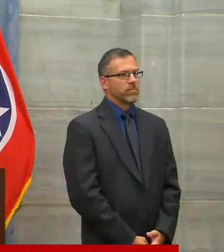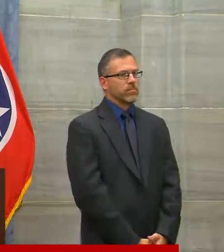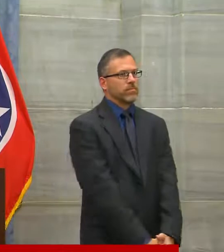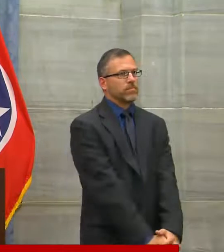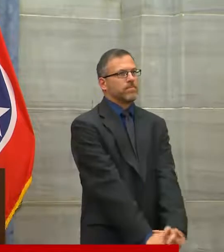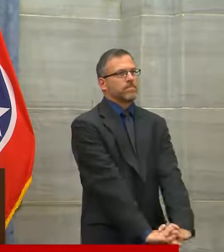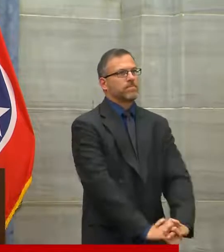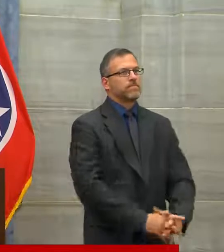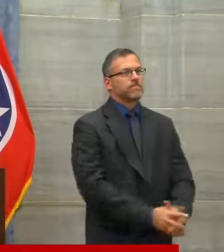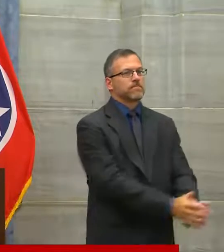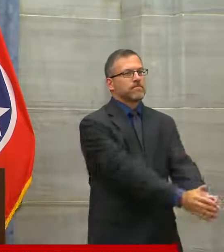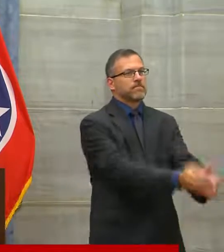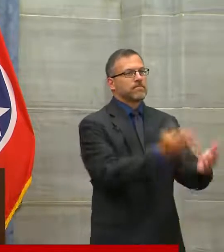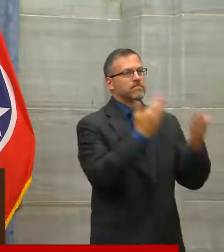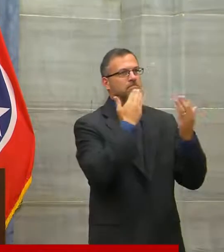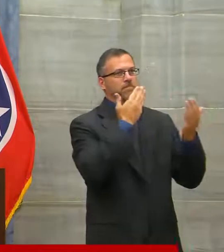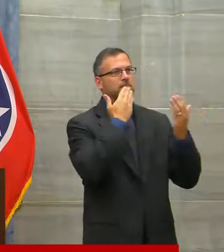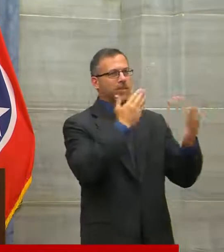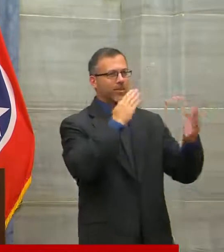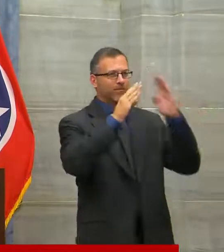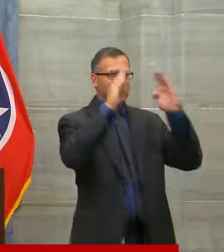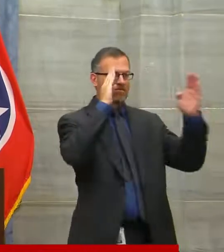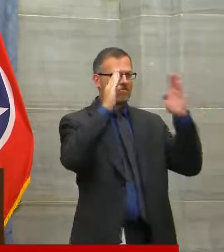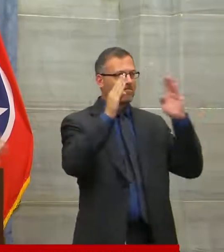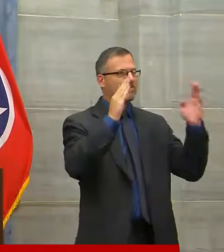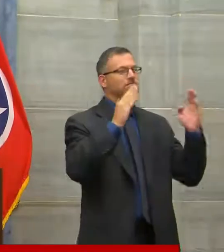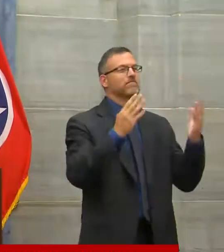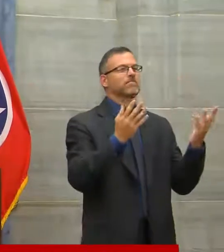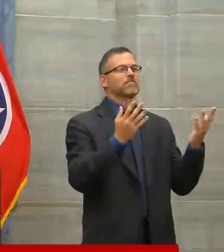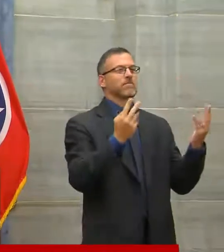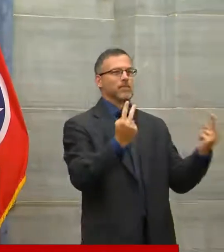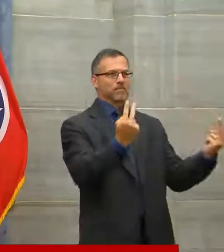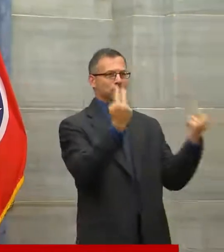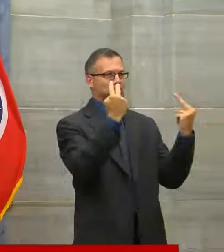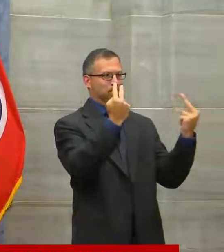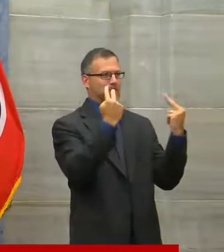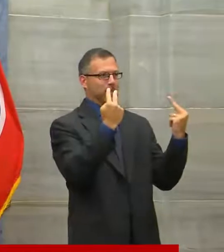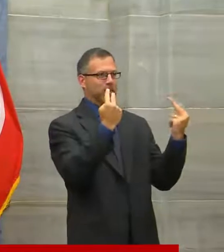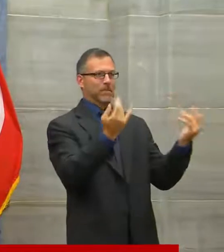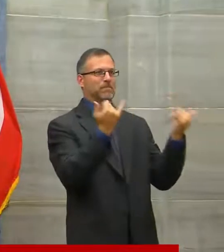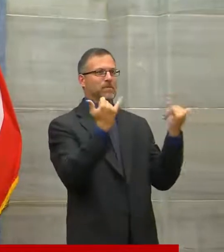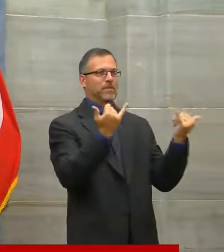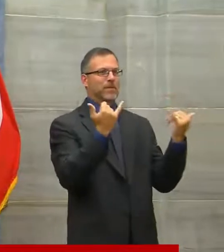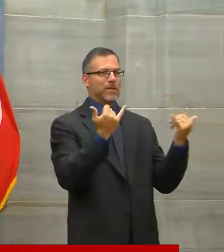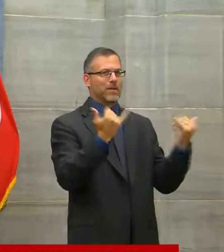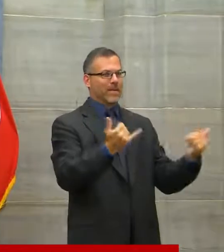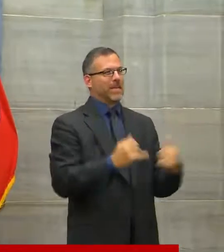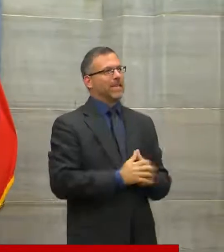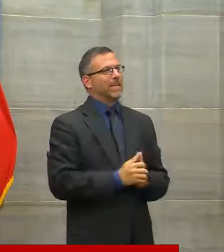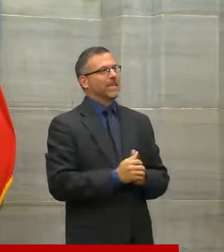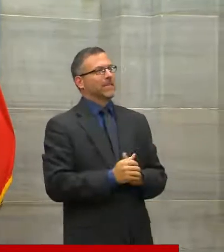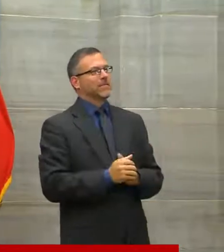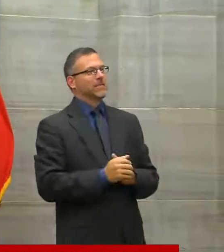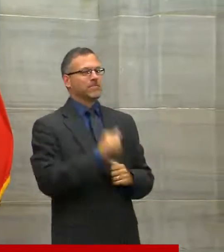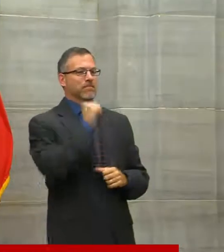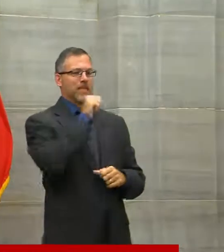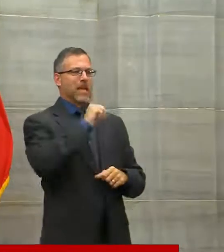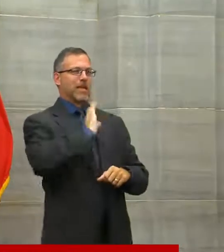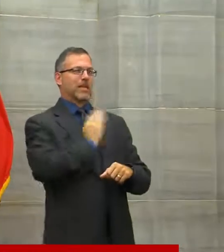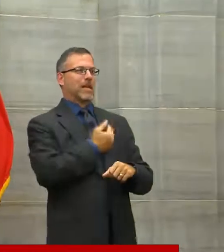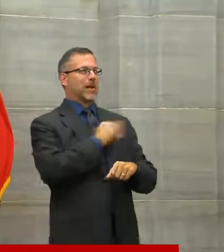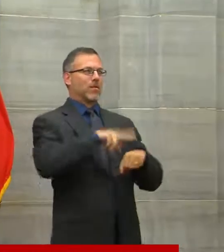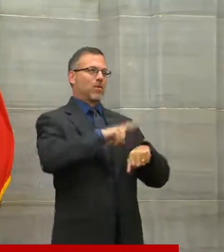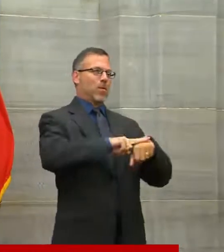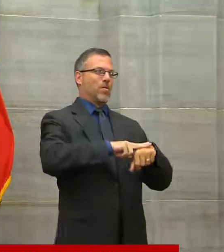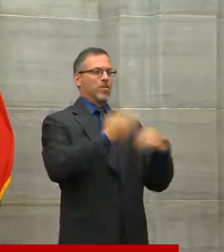Thank you, everyone, for joining all of us for a time outside of our normal briefing. Today we're